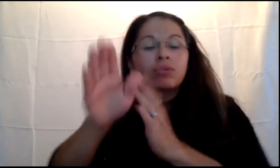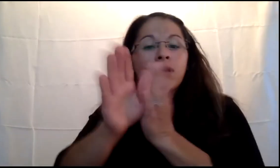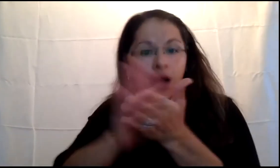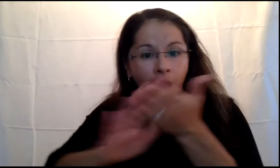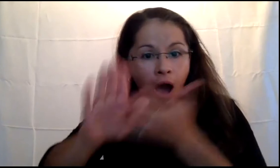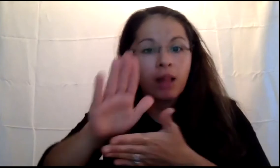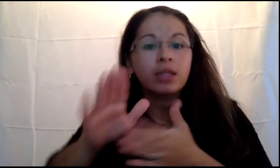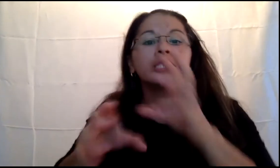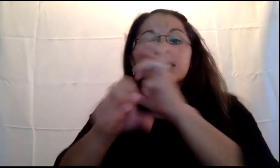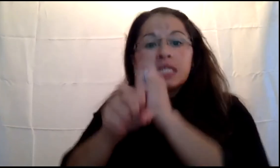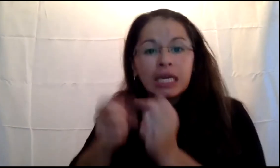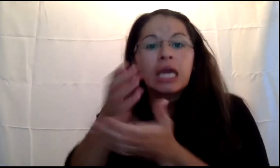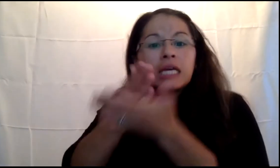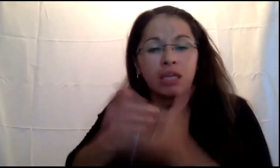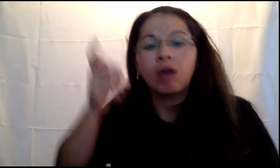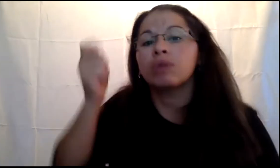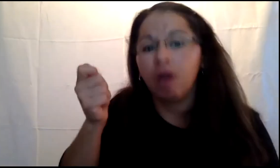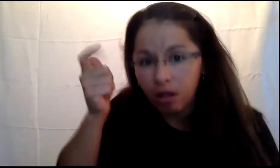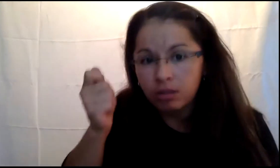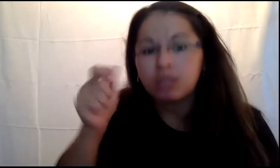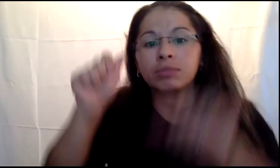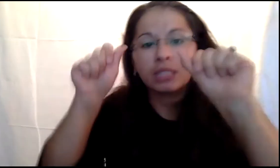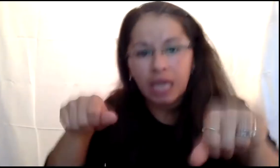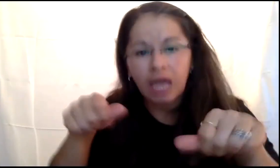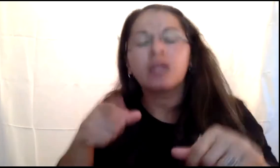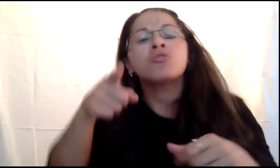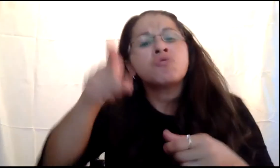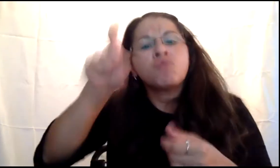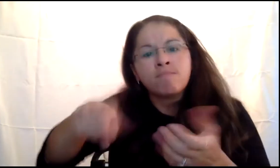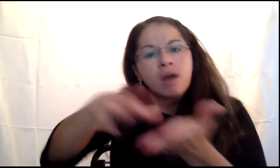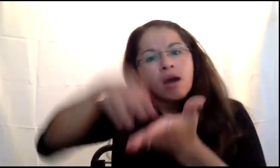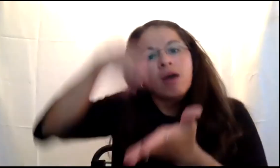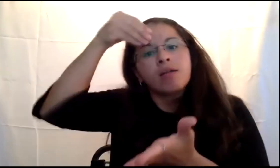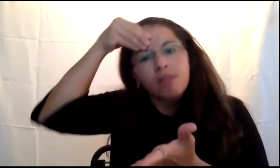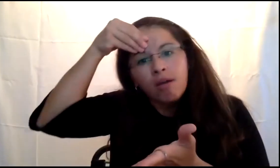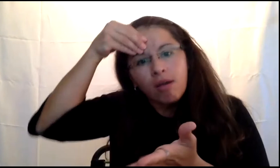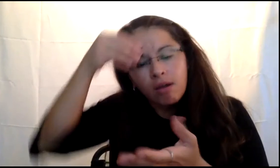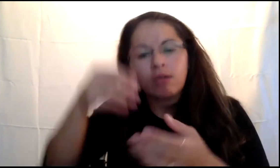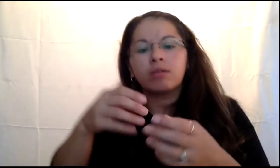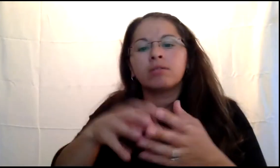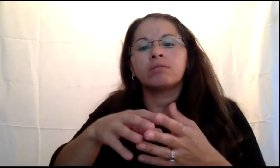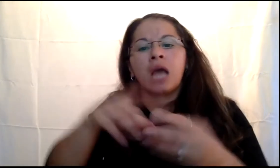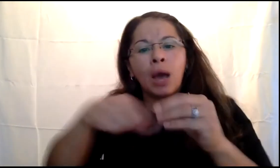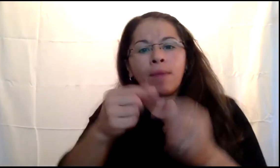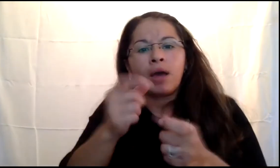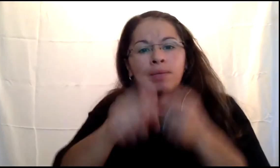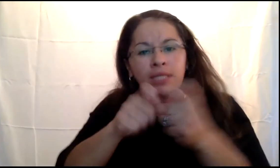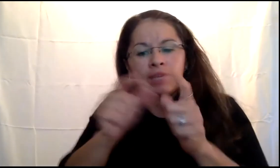again, you just kind of have to learn a little bit about that and kind of educate yourself with some of those terms and resources. And when you don't understand something,